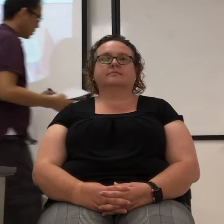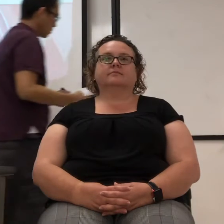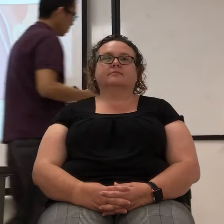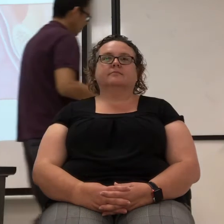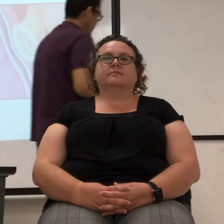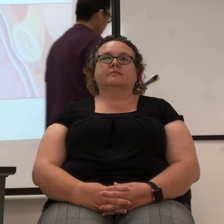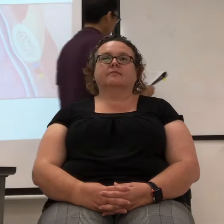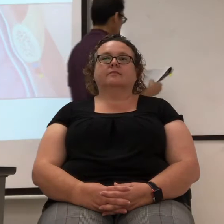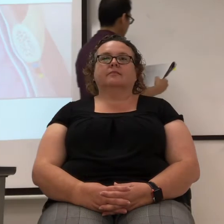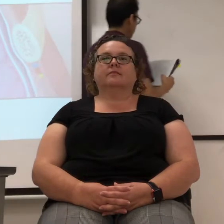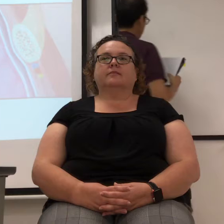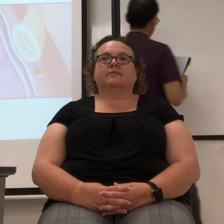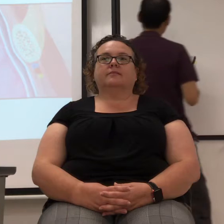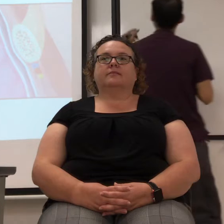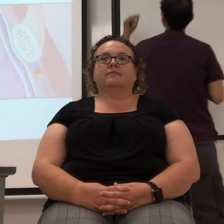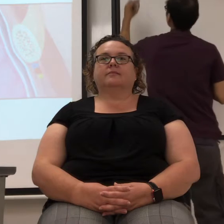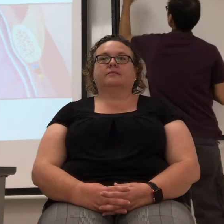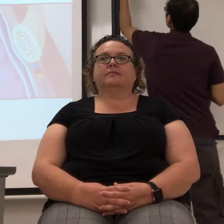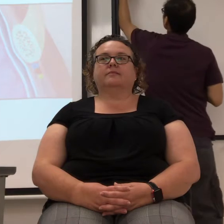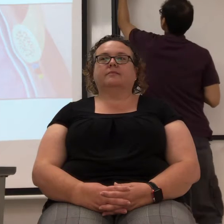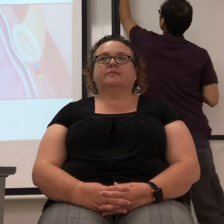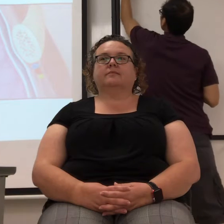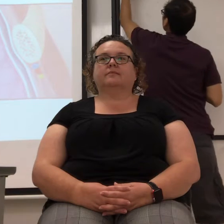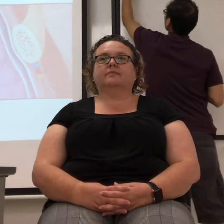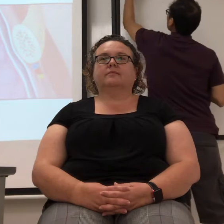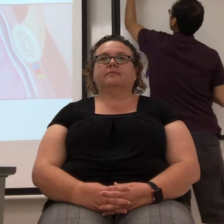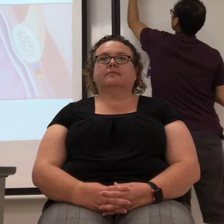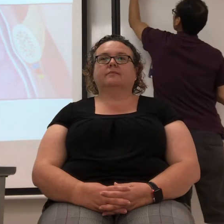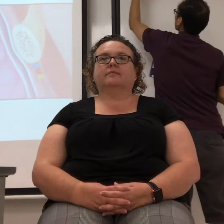So what we're going to do is